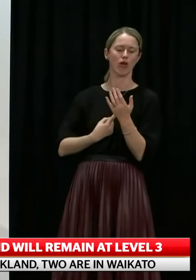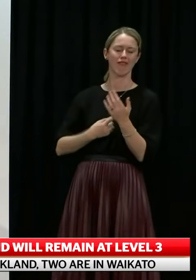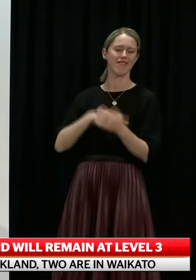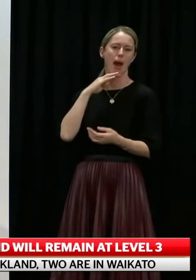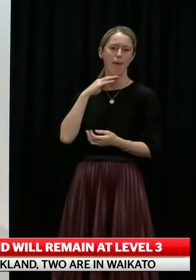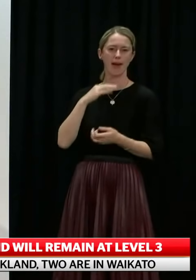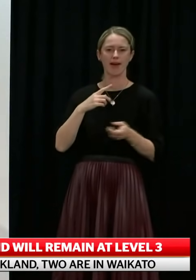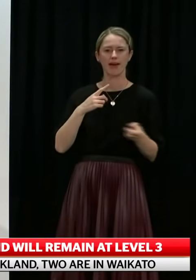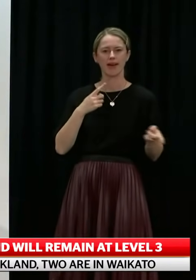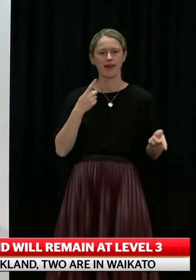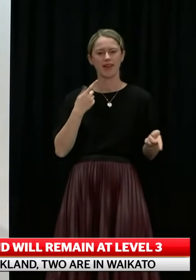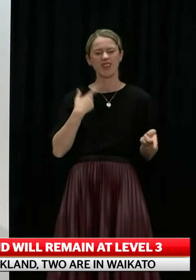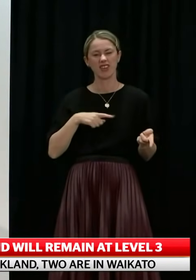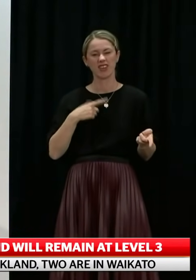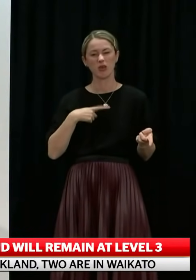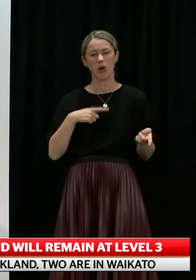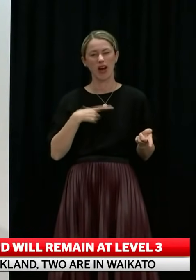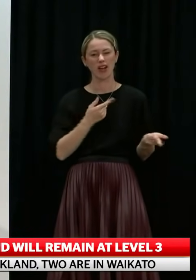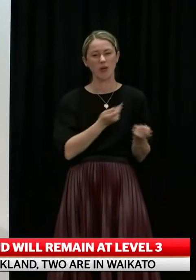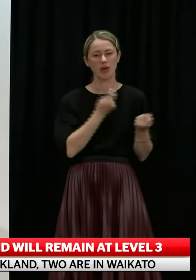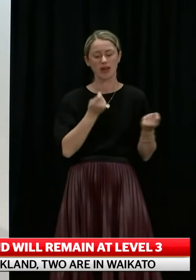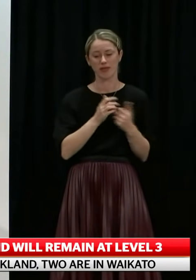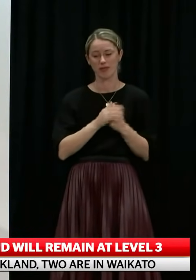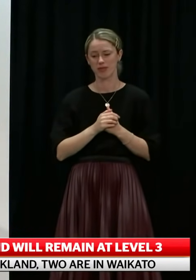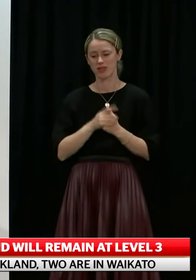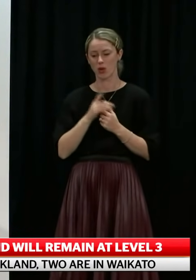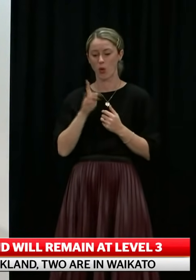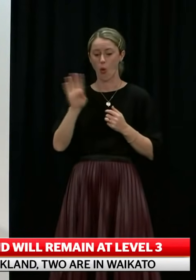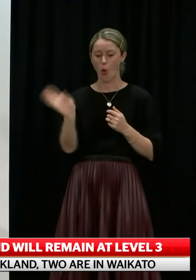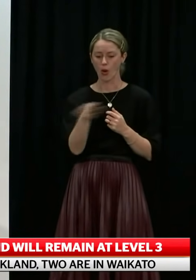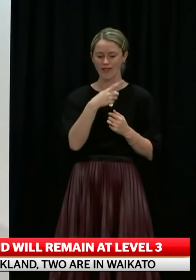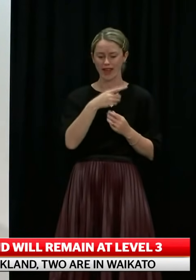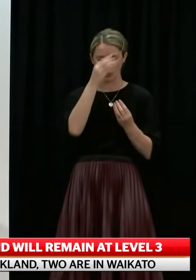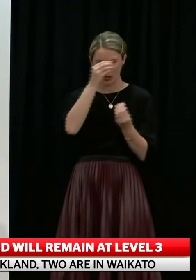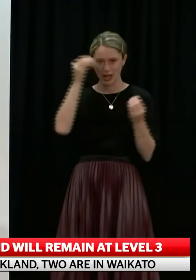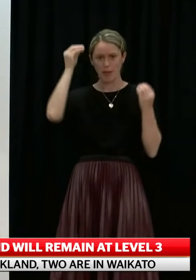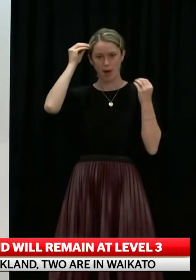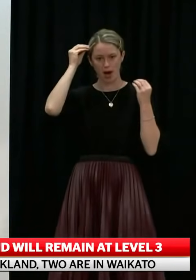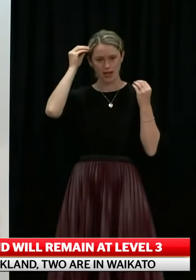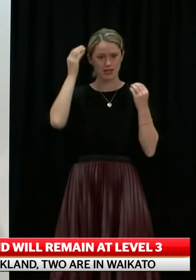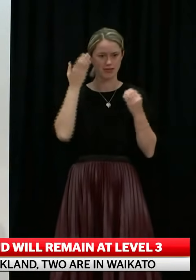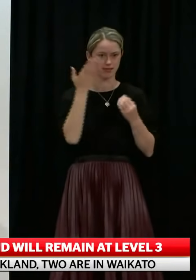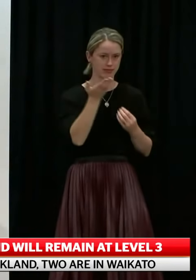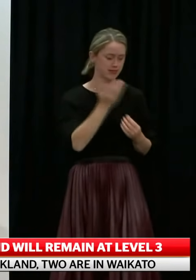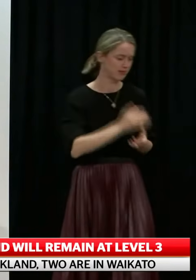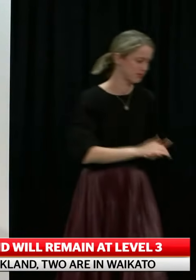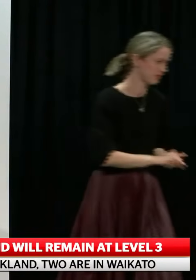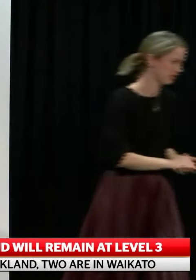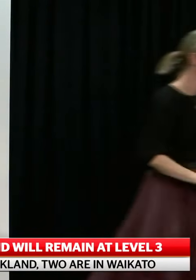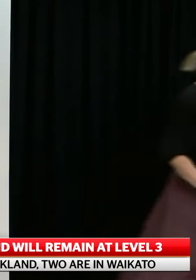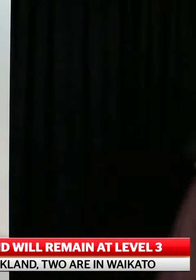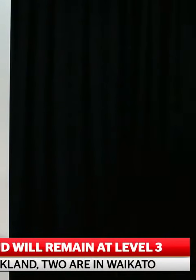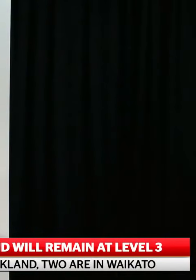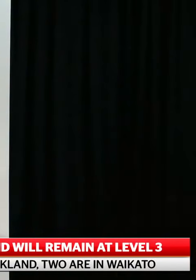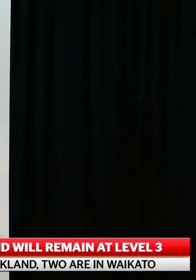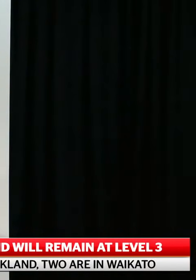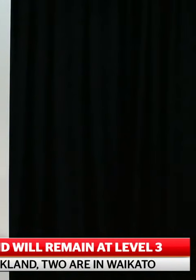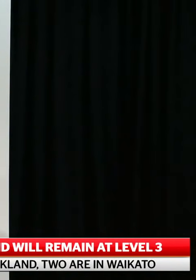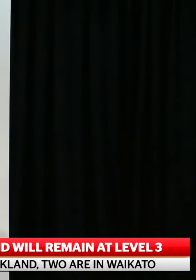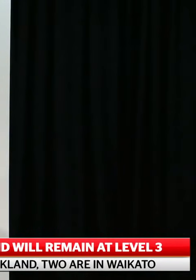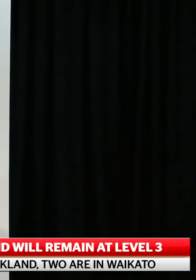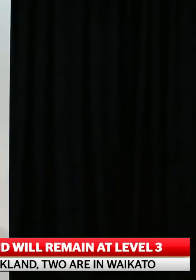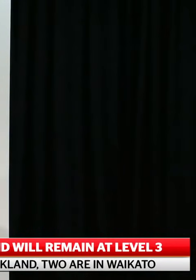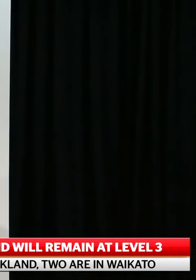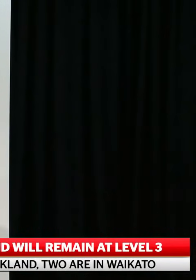was one of the reasons. So of course we keep all of those things in mind. I'll come to Jenna. Minister, which